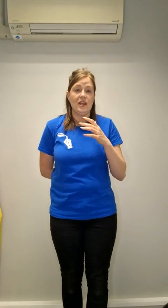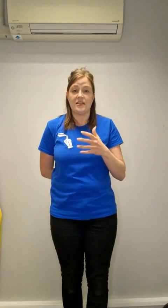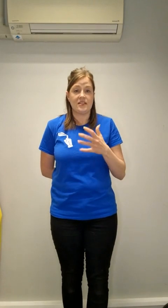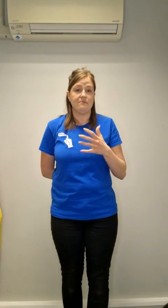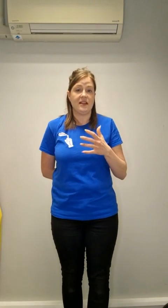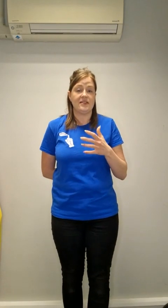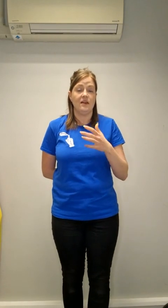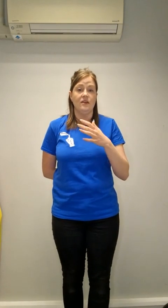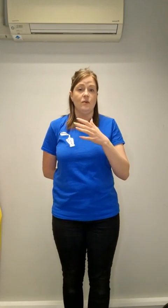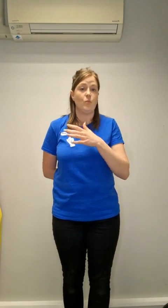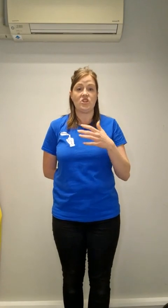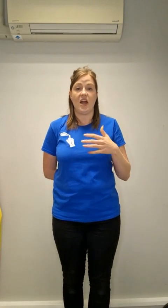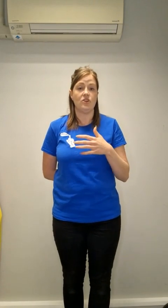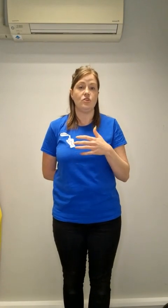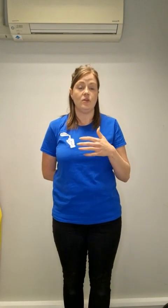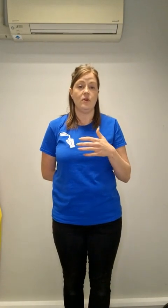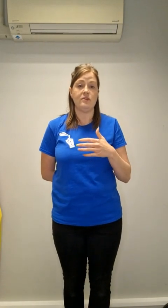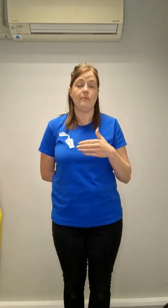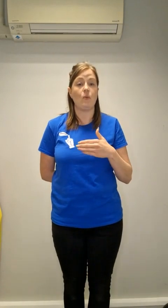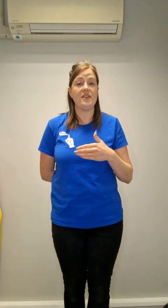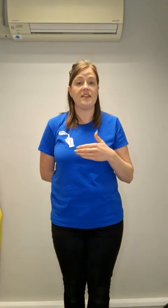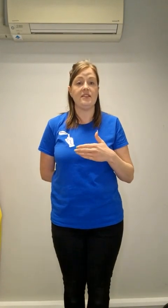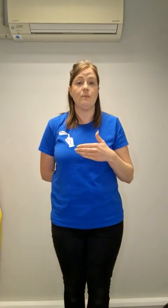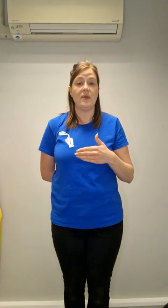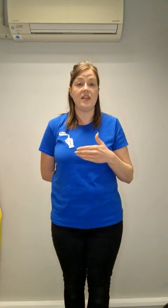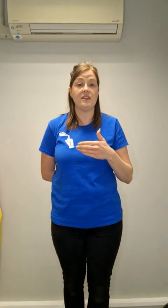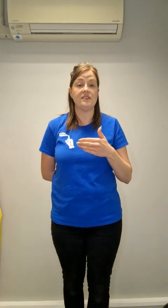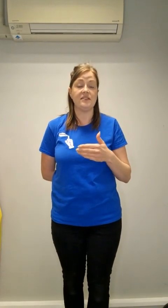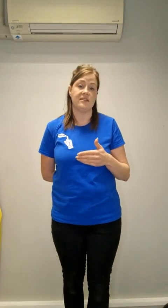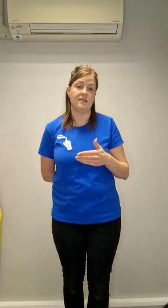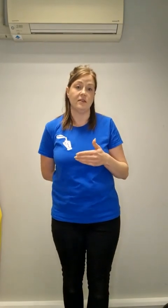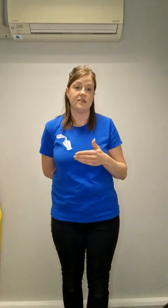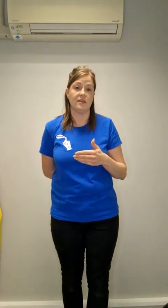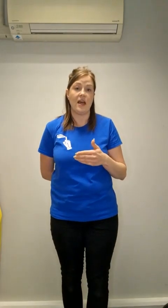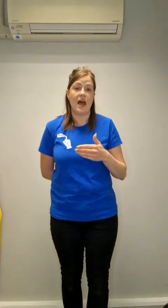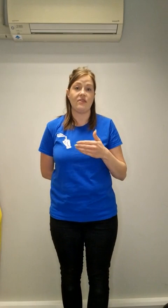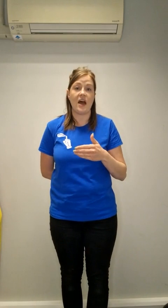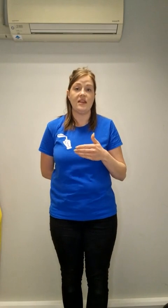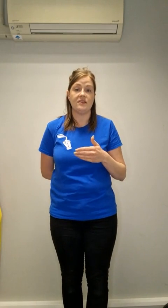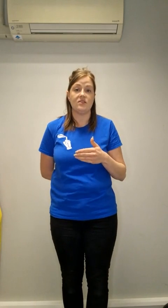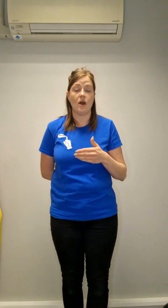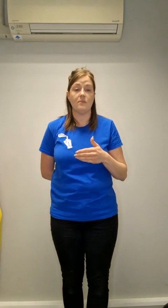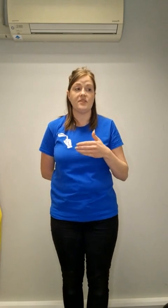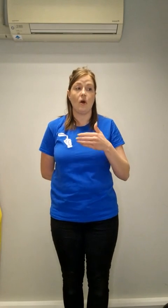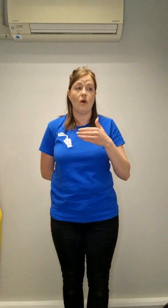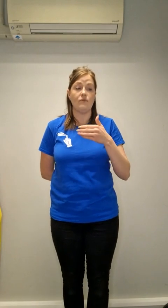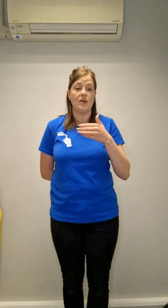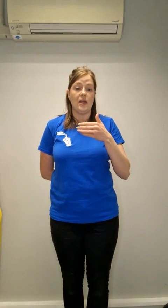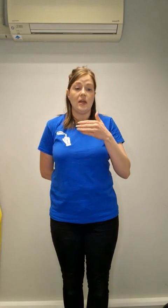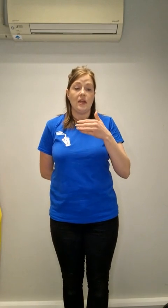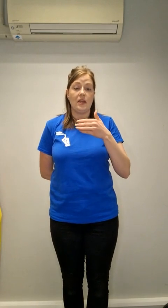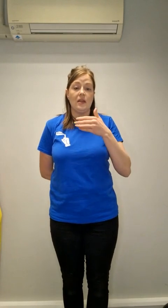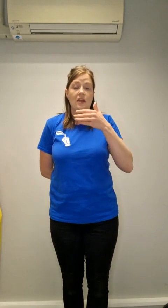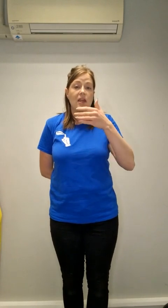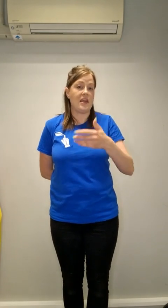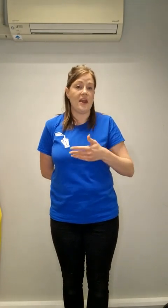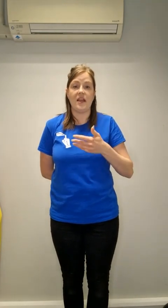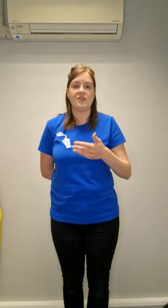It doesn't matter which hand you use, but we say to be consistent. And that is in terms of, again, it's getting